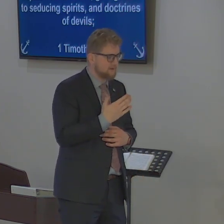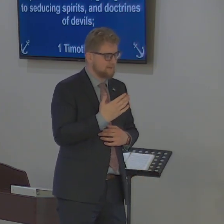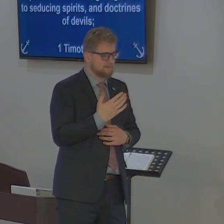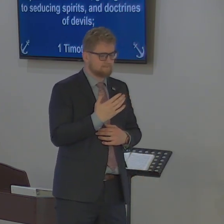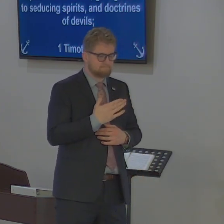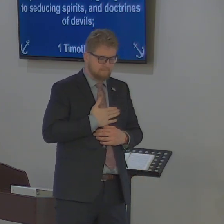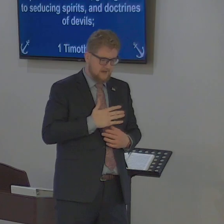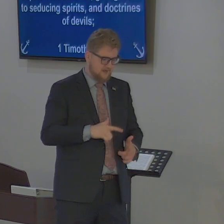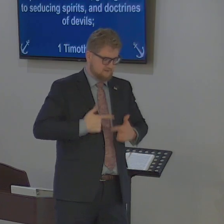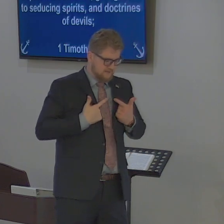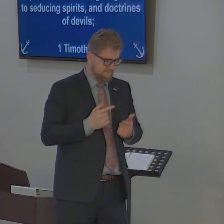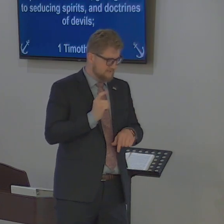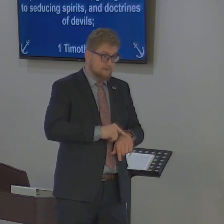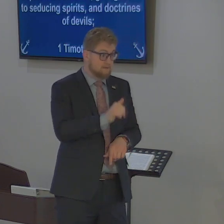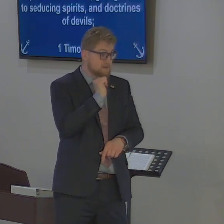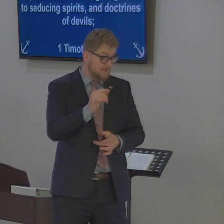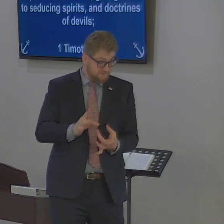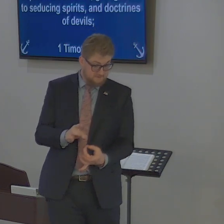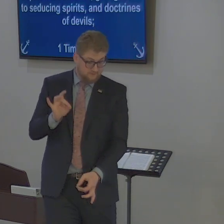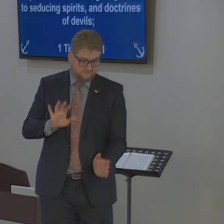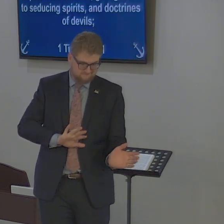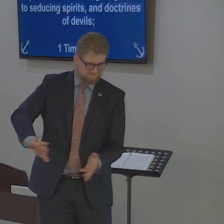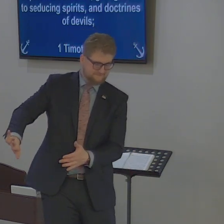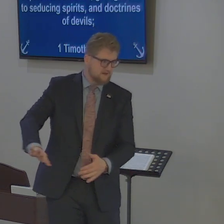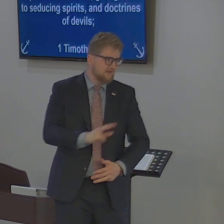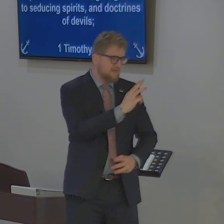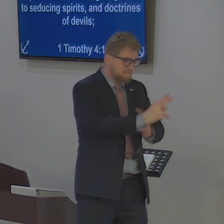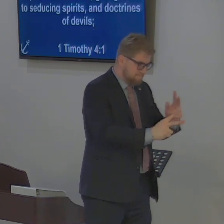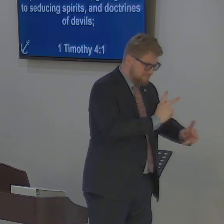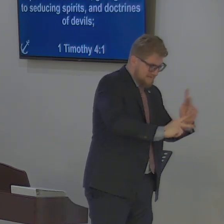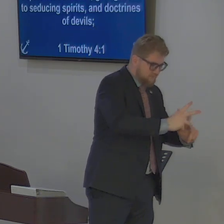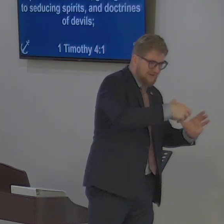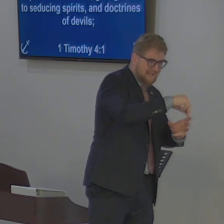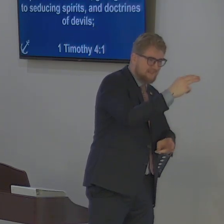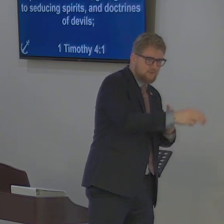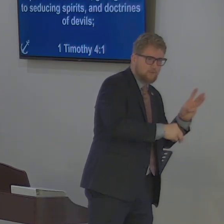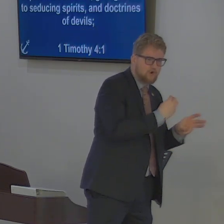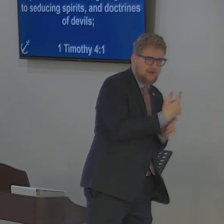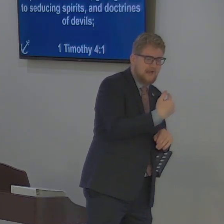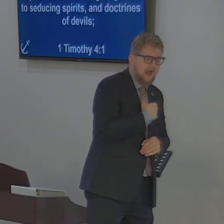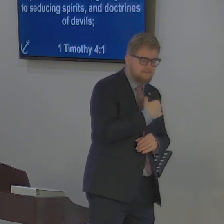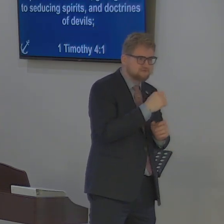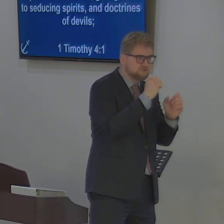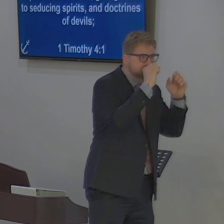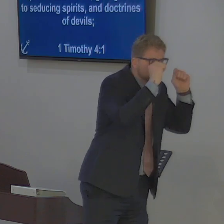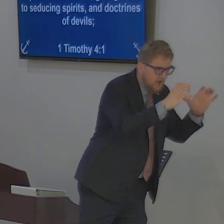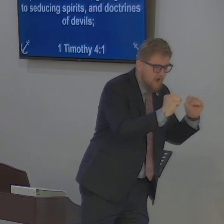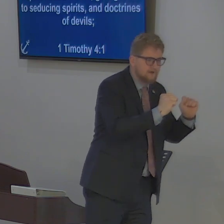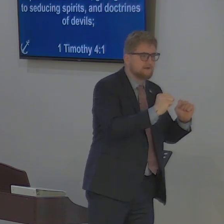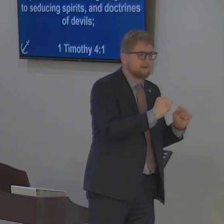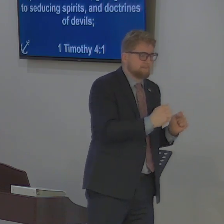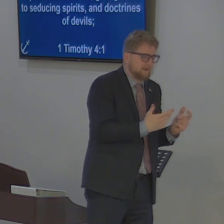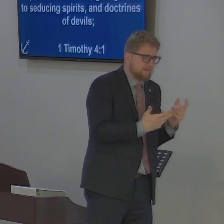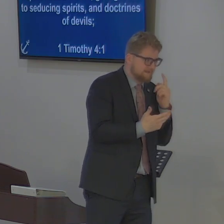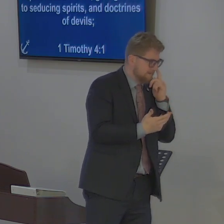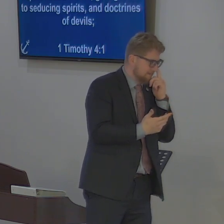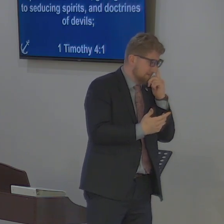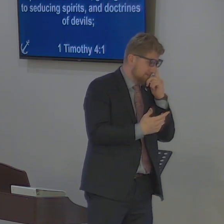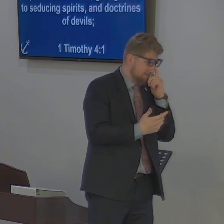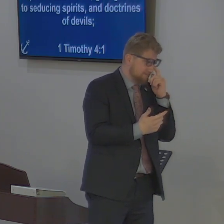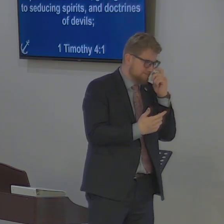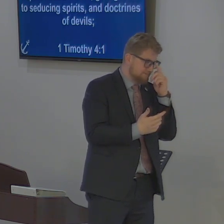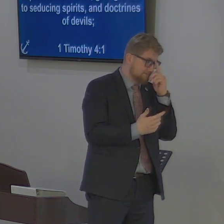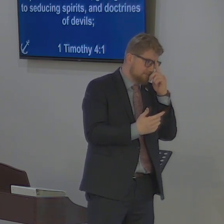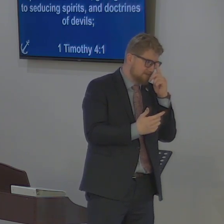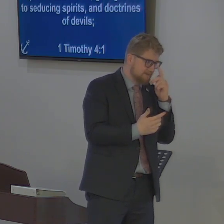way of people in the world. I am amazed at the growth and the